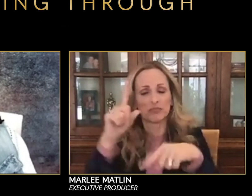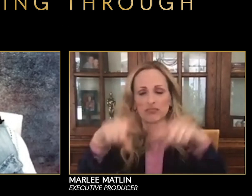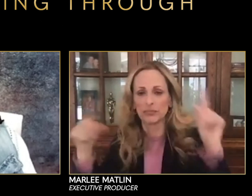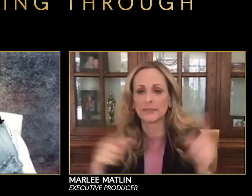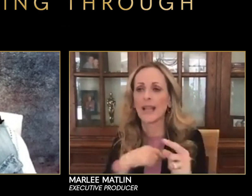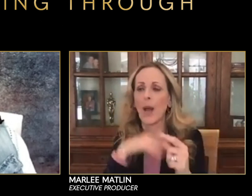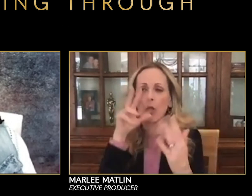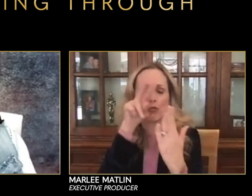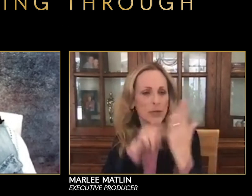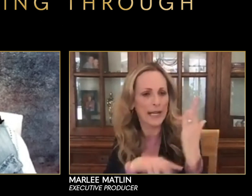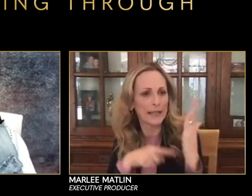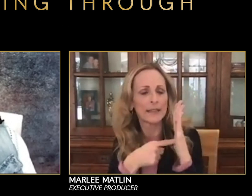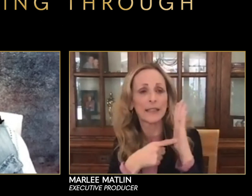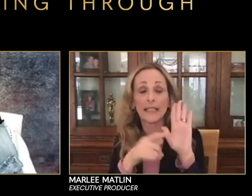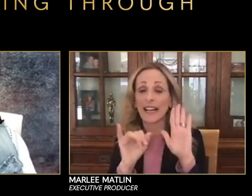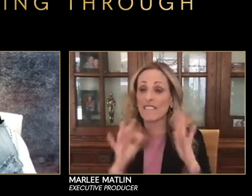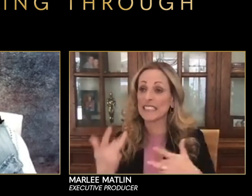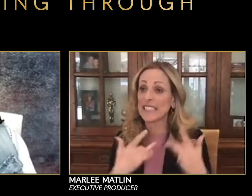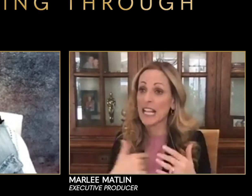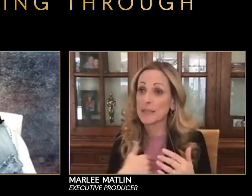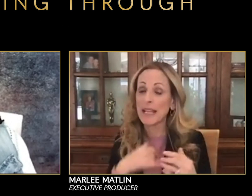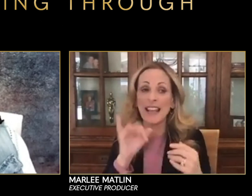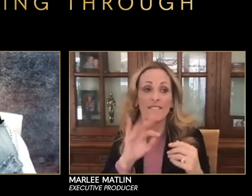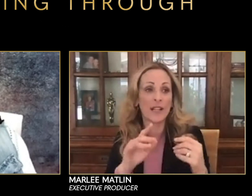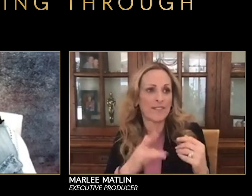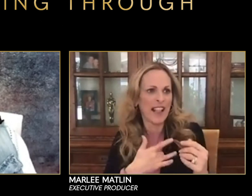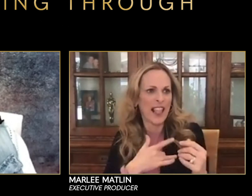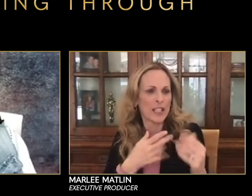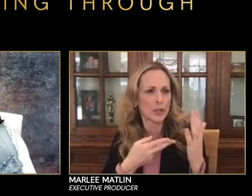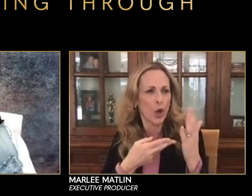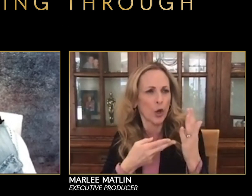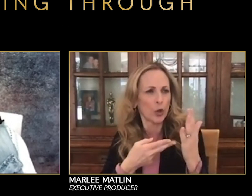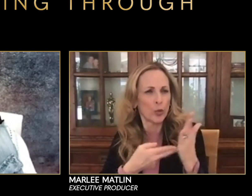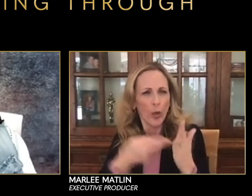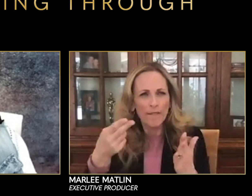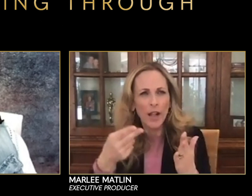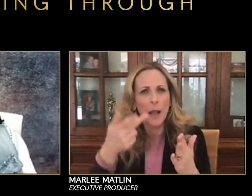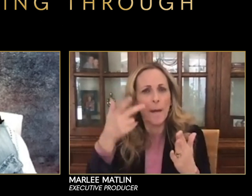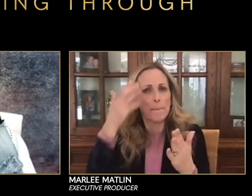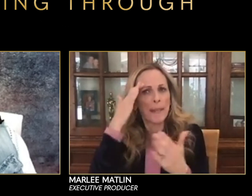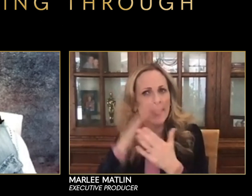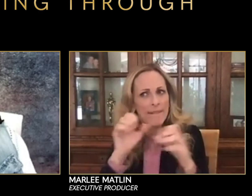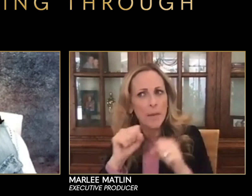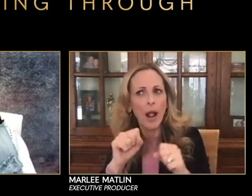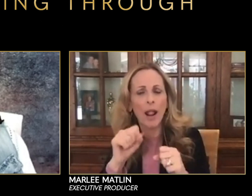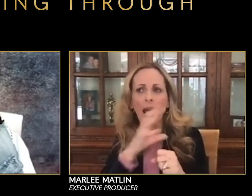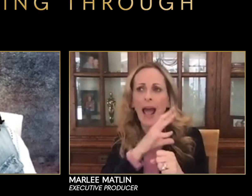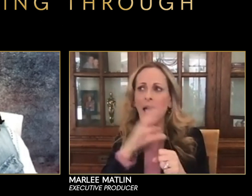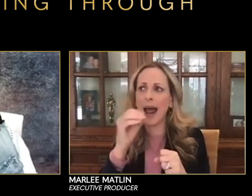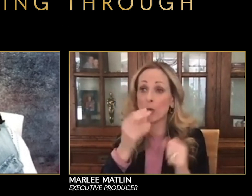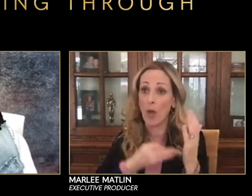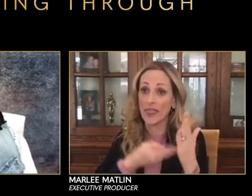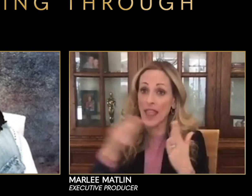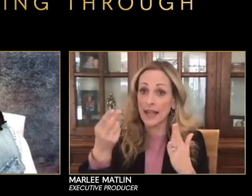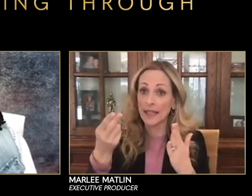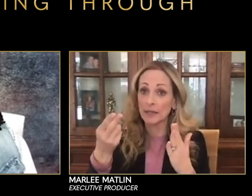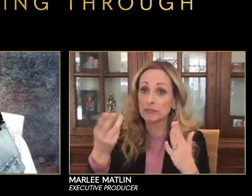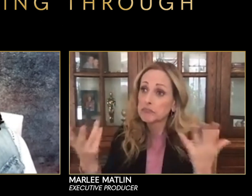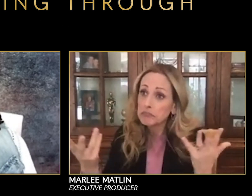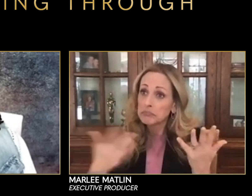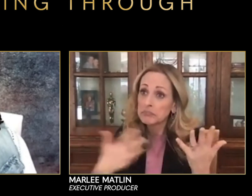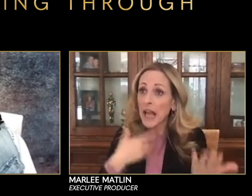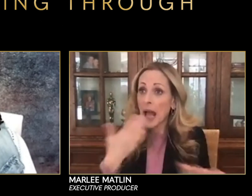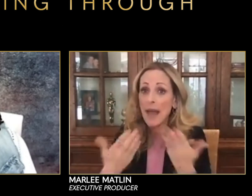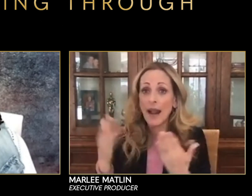with a deaf-blind character, or a deaf character, or a disabled character, the first thing I'll do is I'll read it. If it excites me, if it feels truthful, if it feels